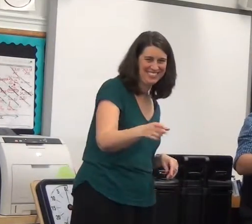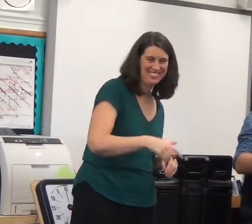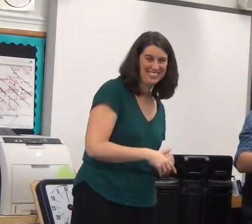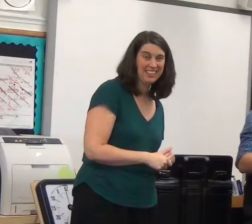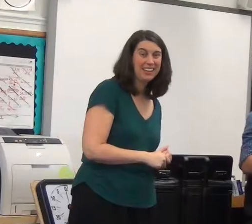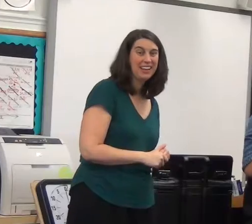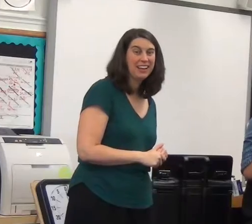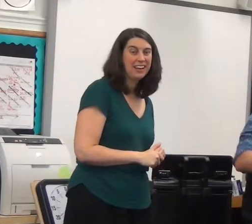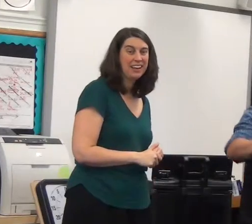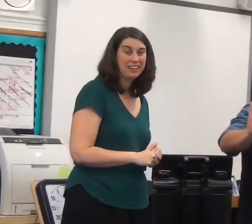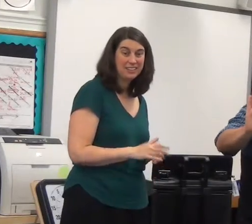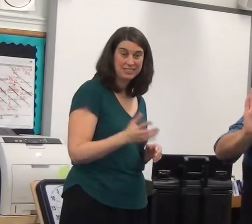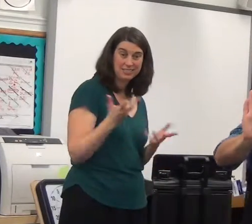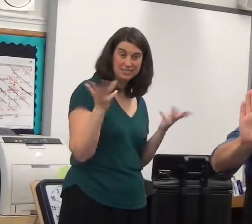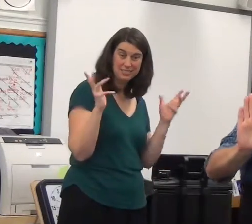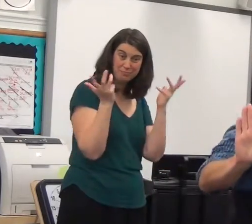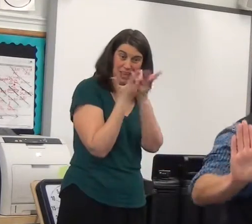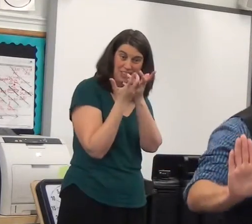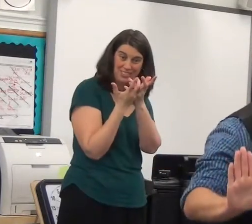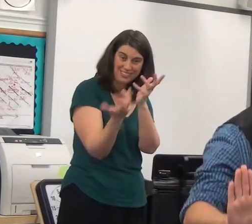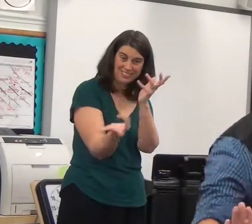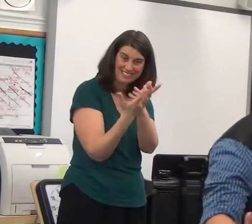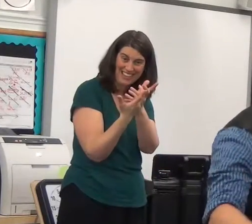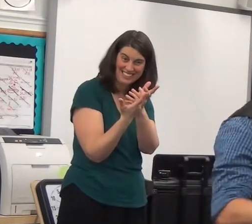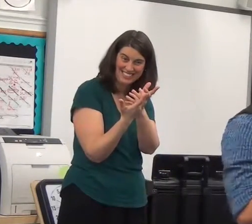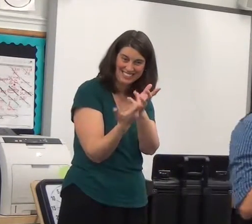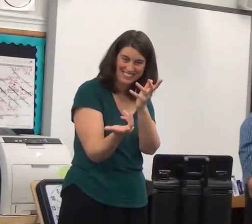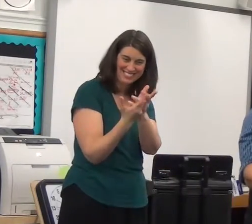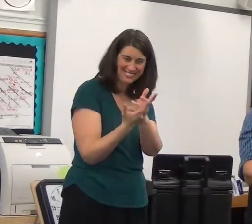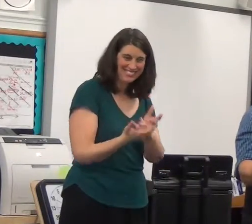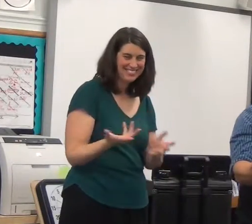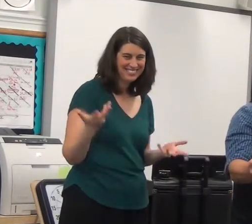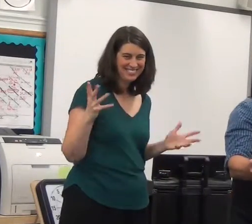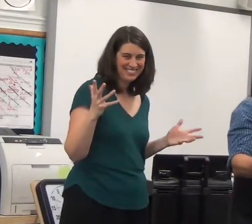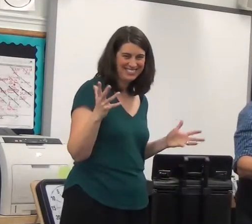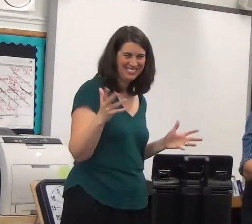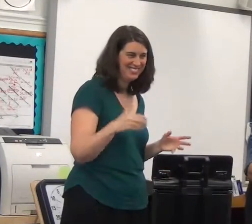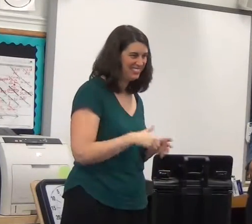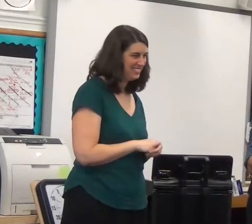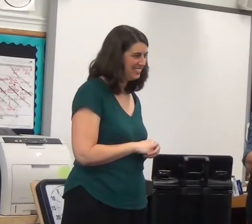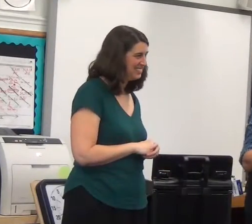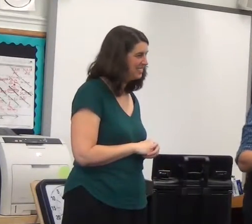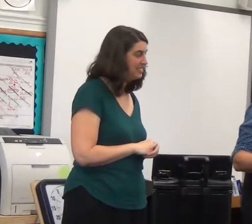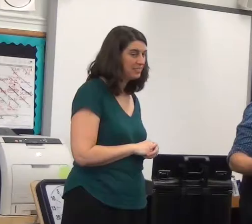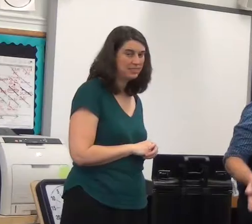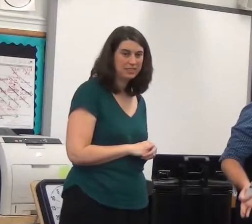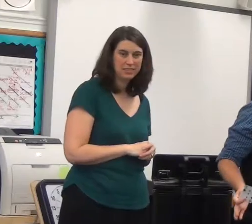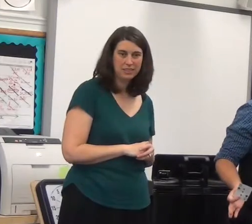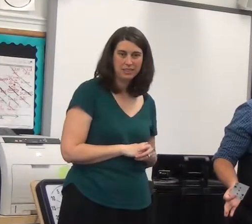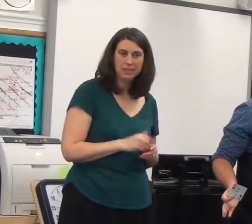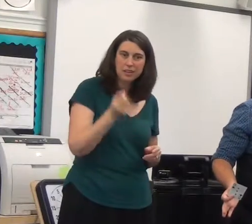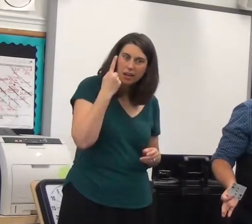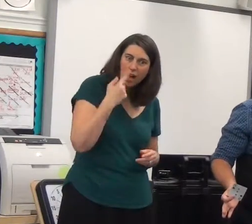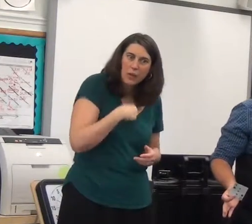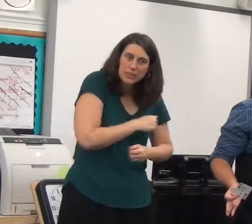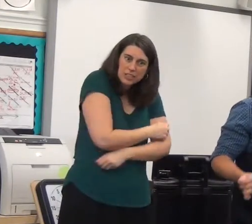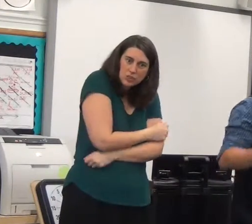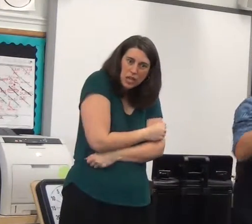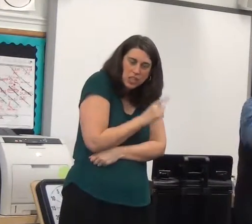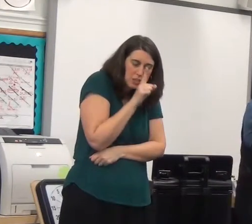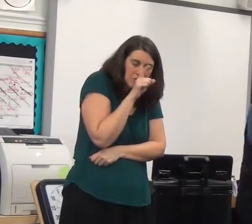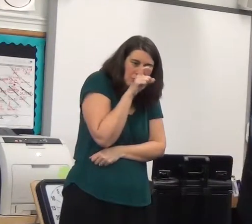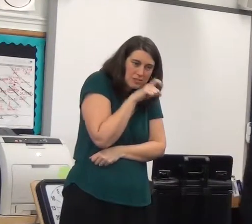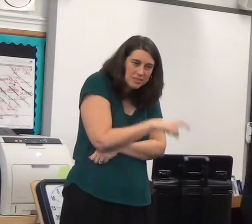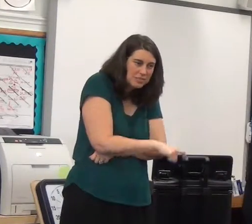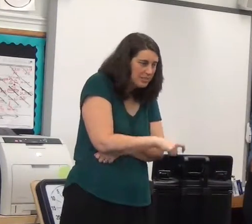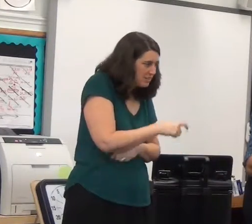card. High five. That was your card. I was in a straitjacket